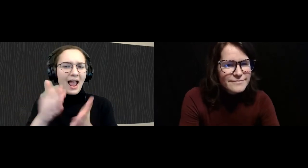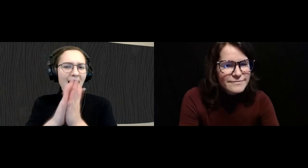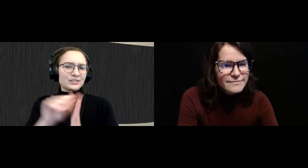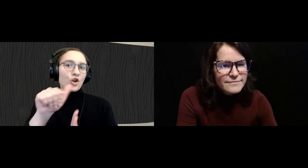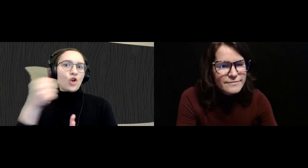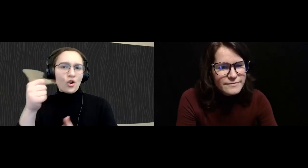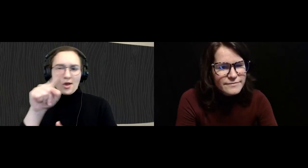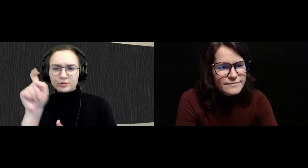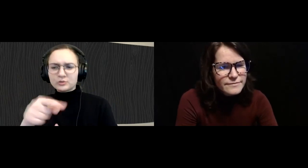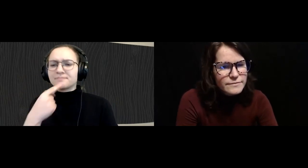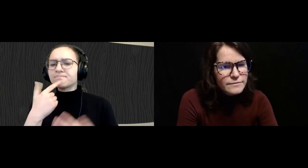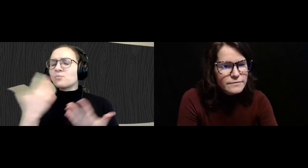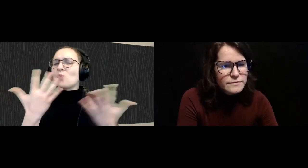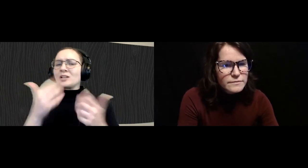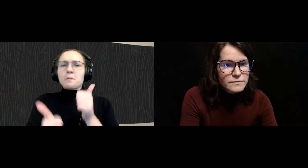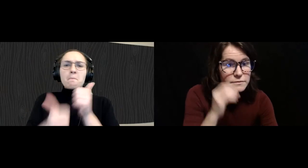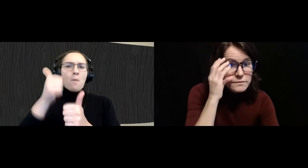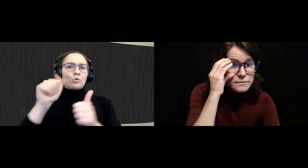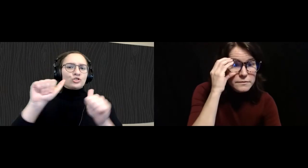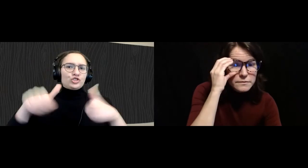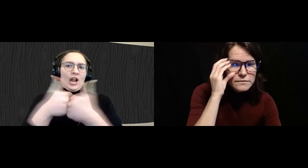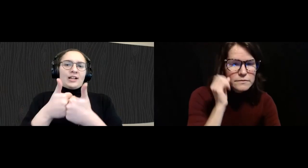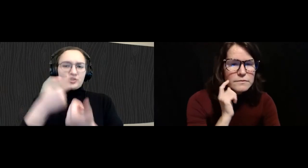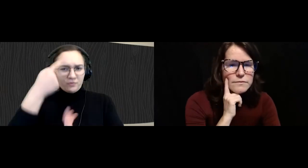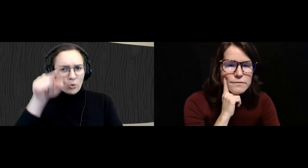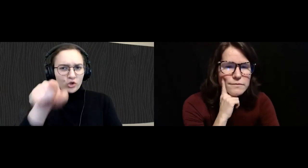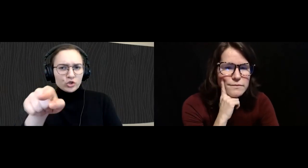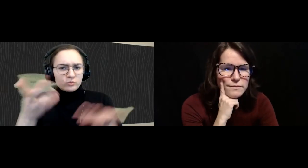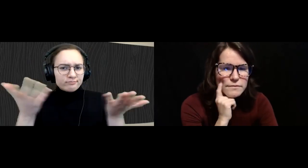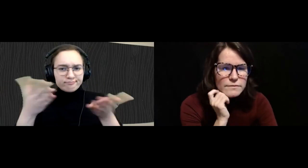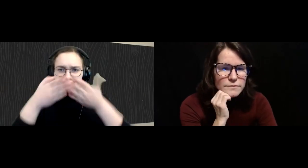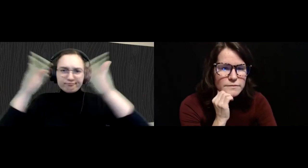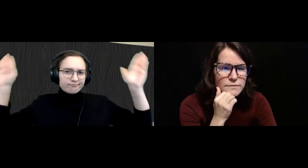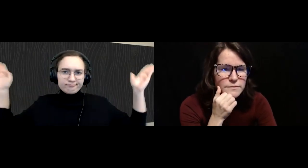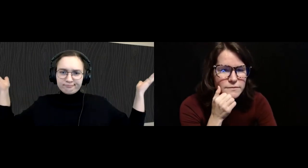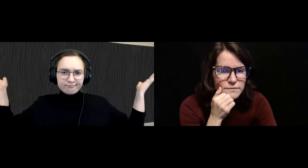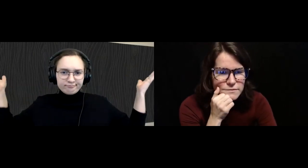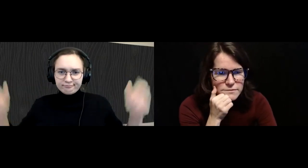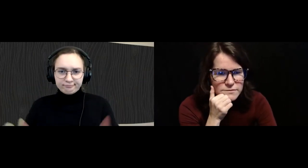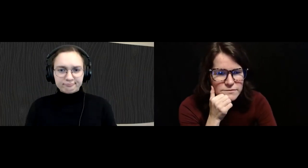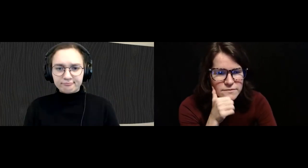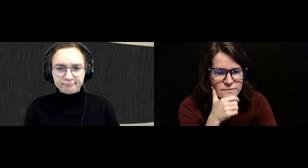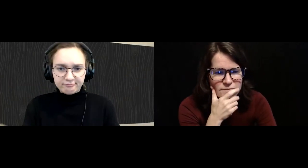Mm-hmm. Brenda had asked another question. What is the most challenging thing for you just in